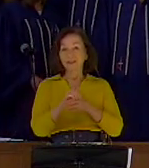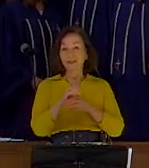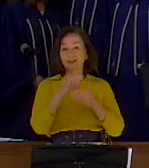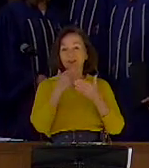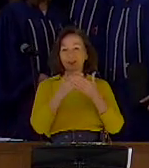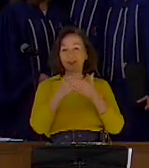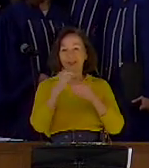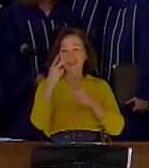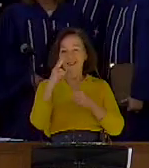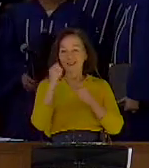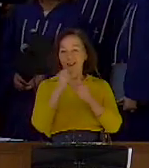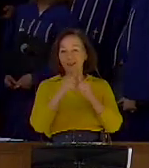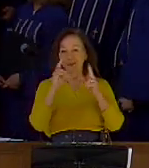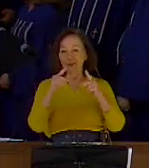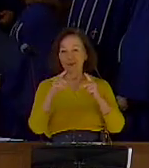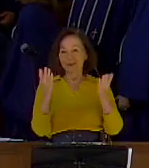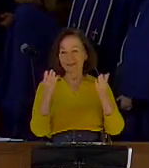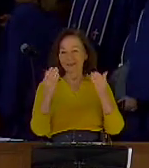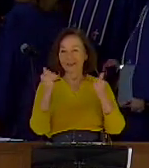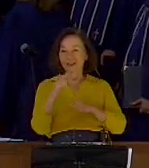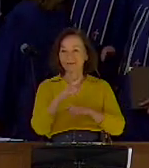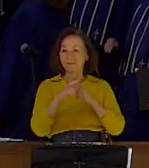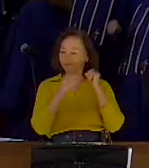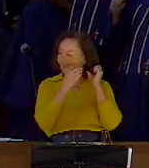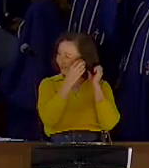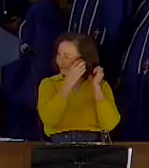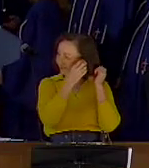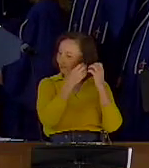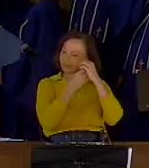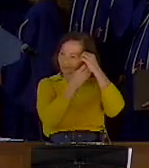so good to see everybody here today. Why don't you show some love today?